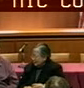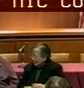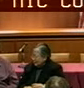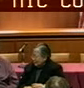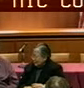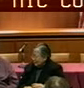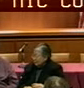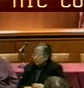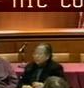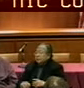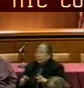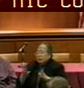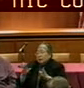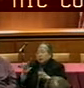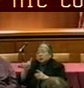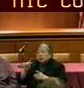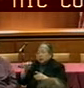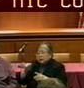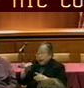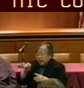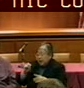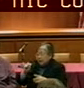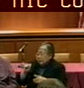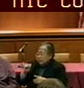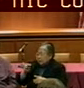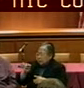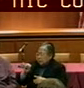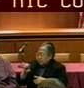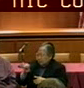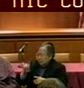So Dane Snowden is the name of this man.